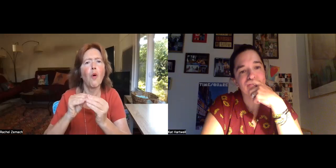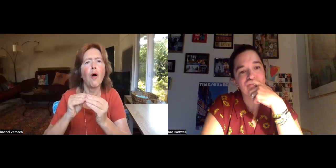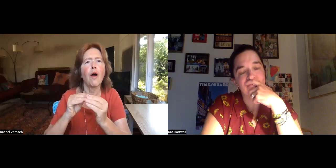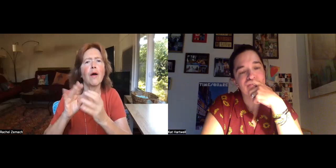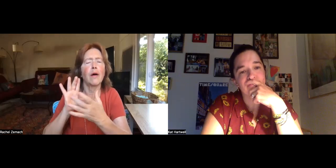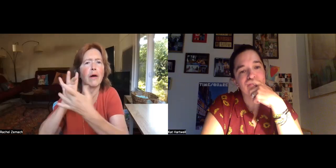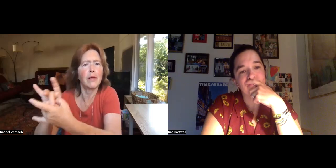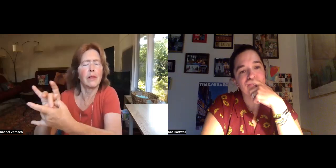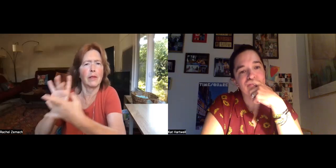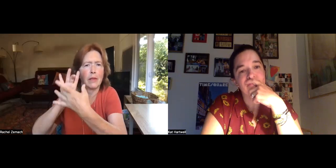more